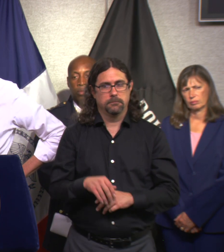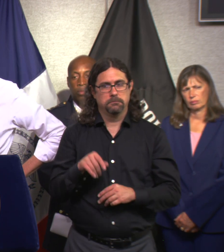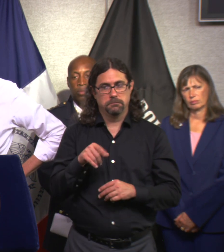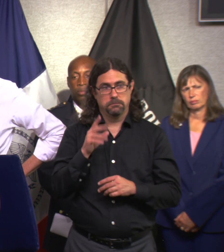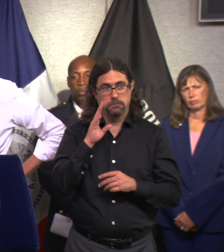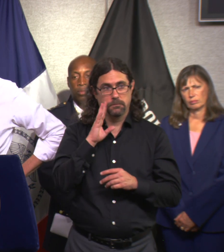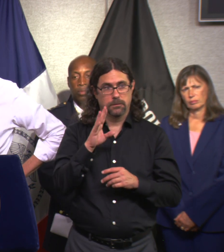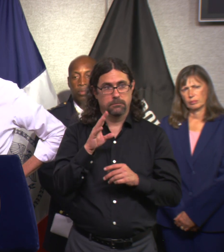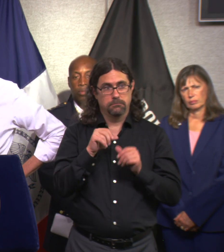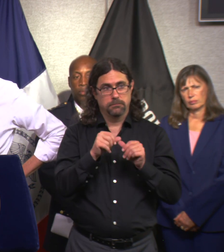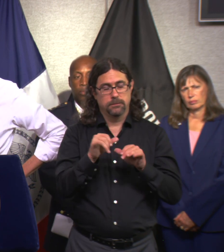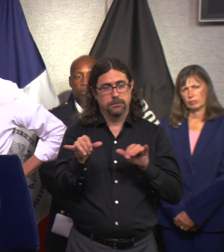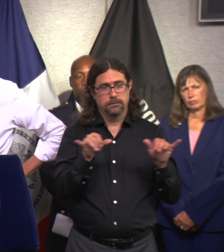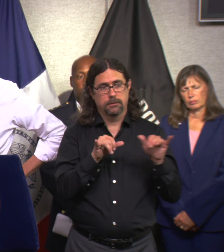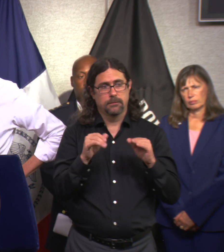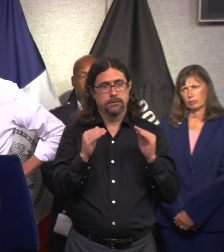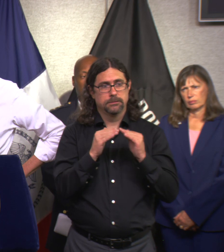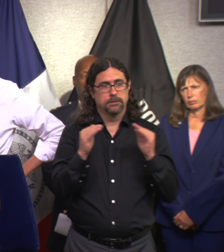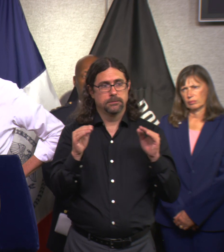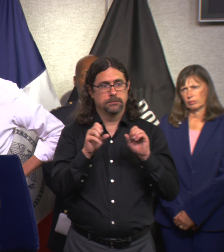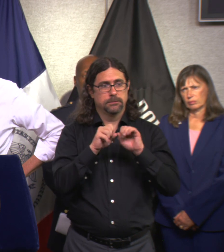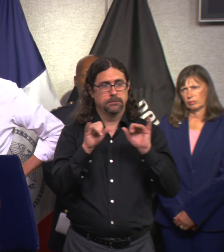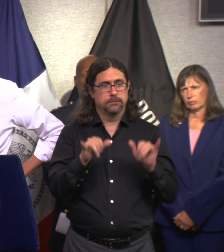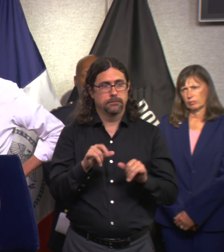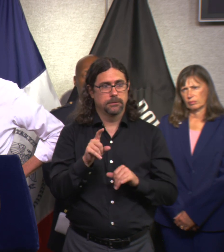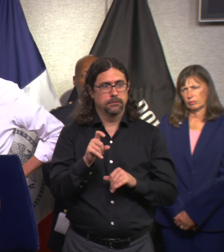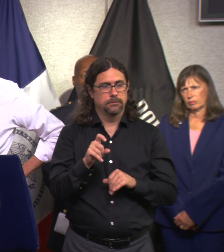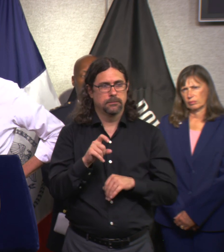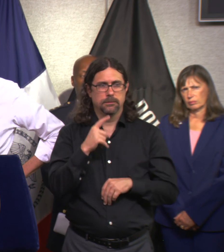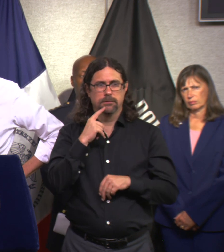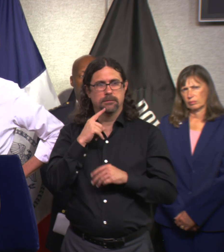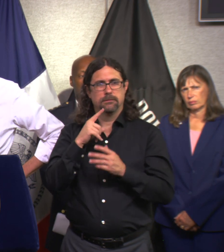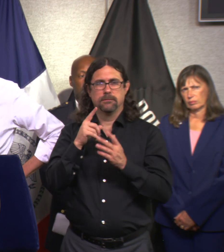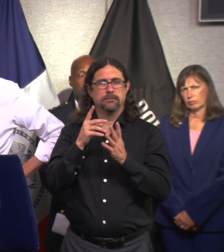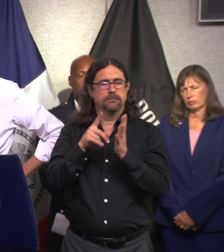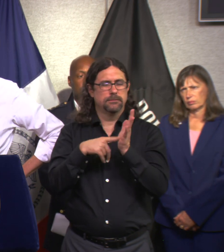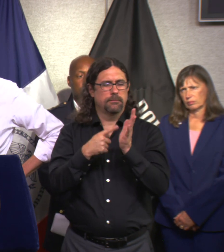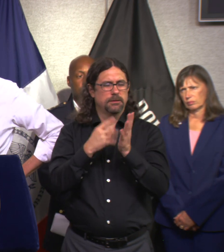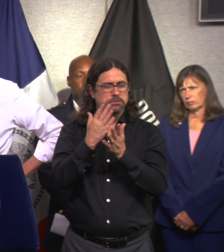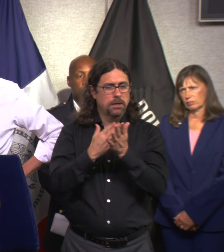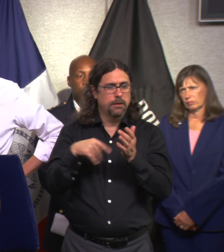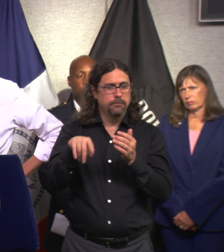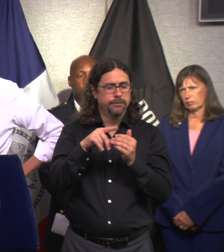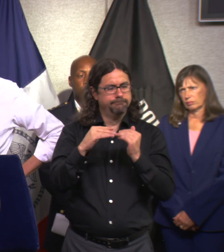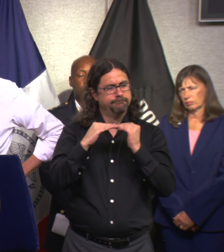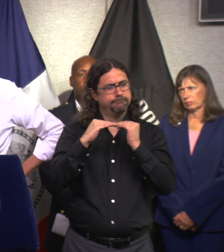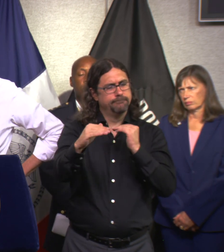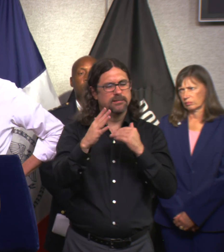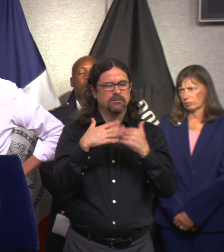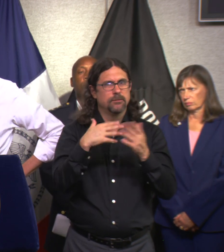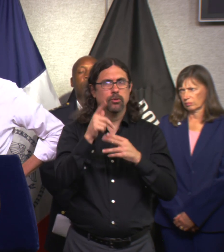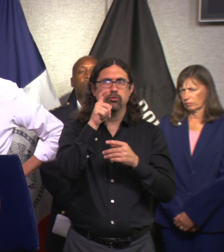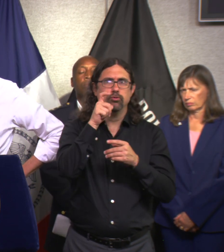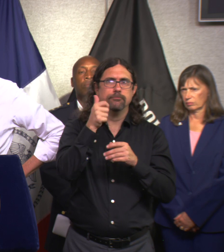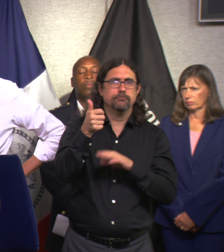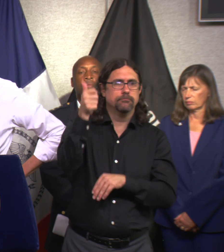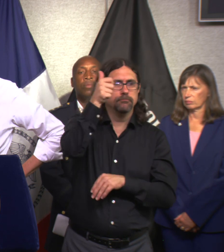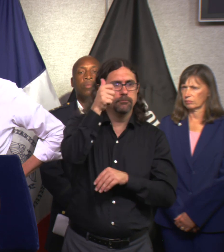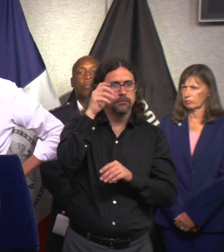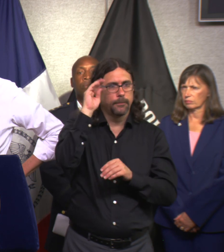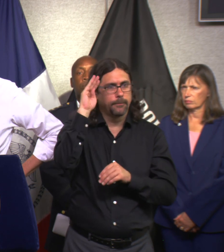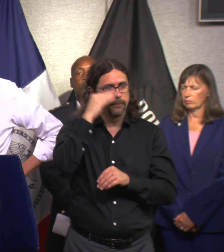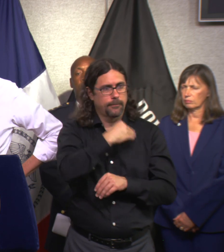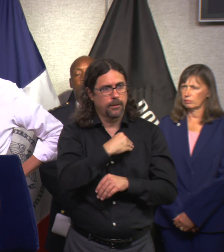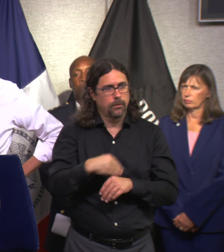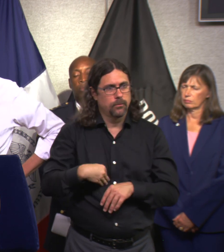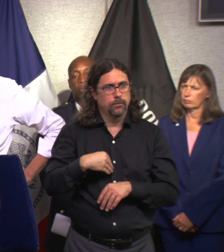consistent, regardless of who was president of the United States. We did not know how much things would change. They continued to say, do not proceed with departmental